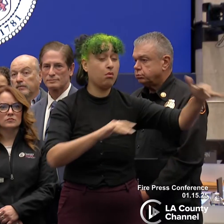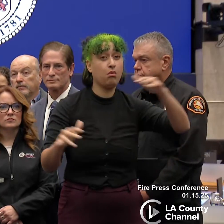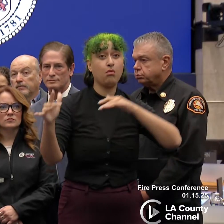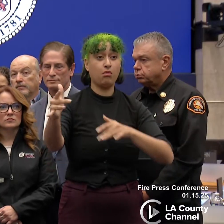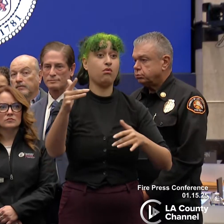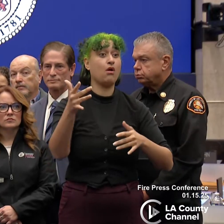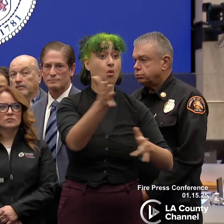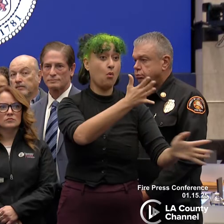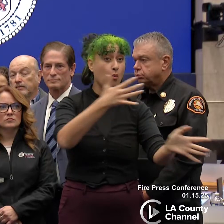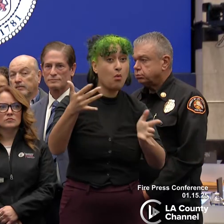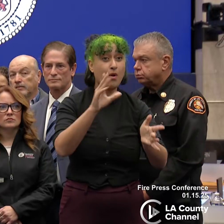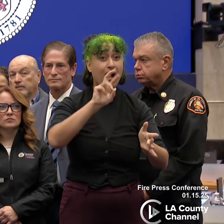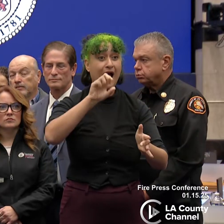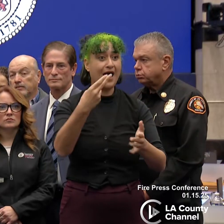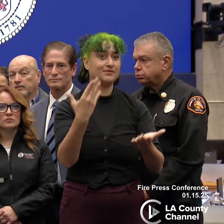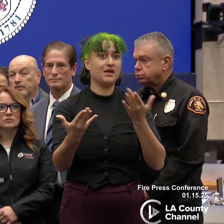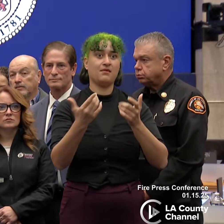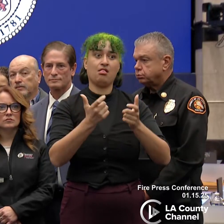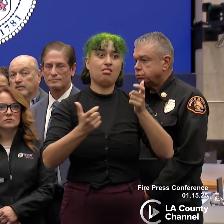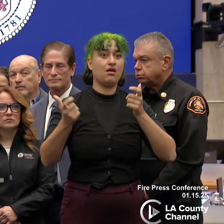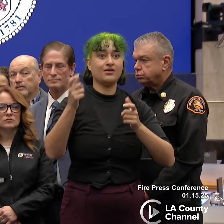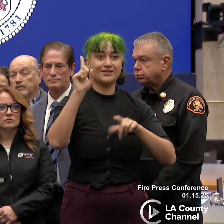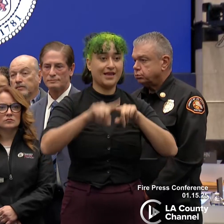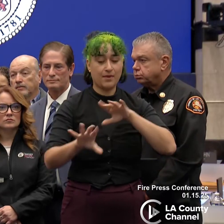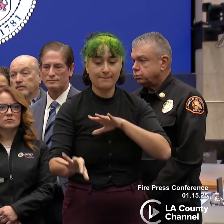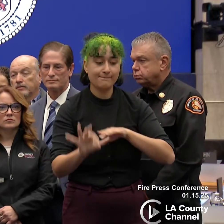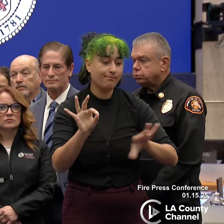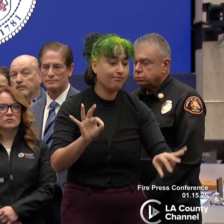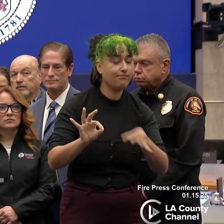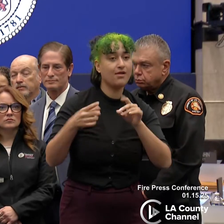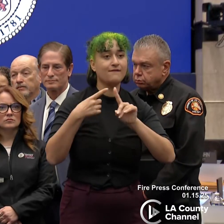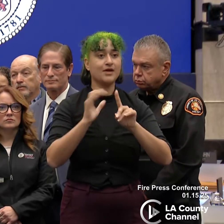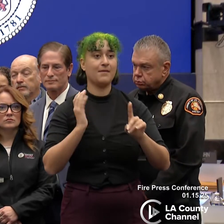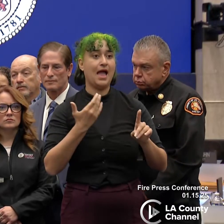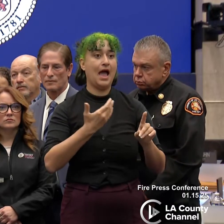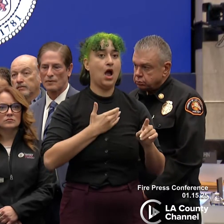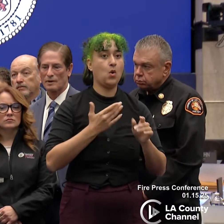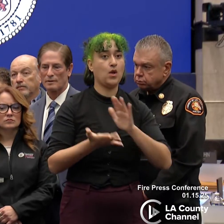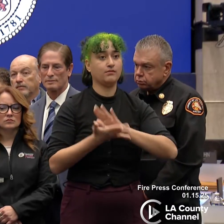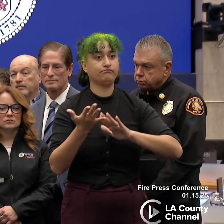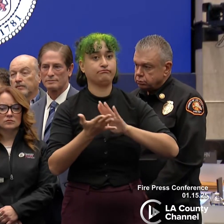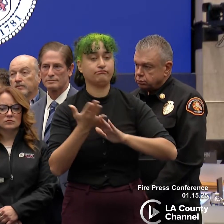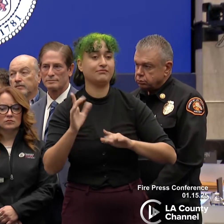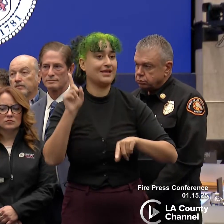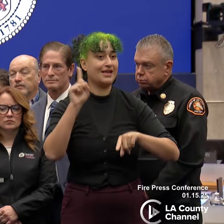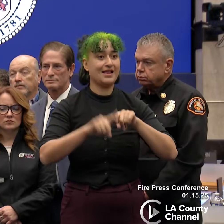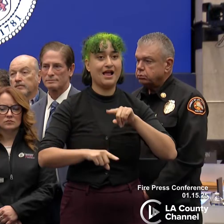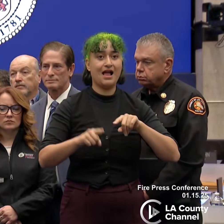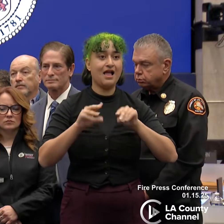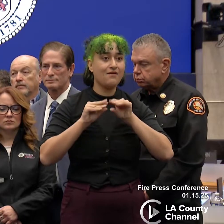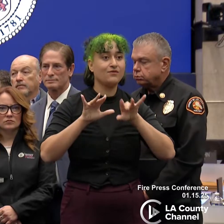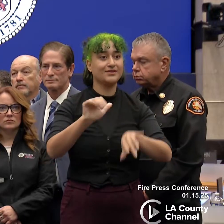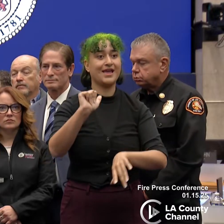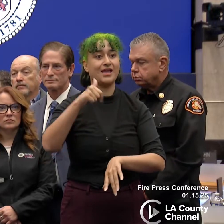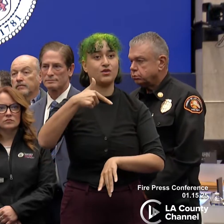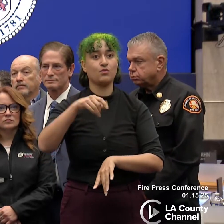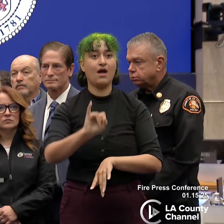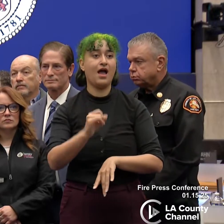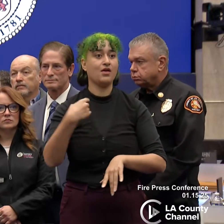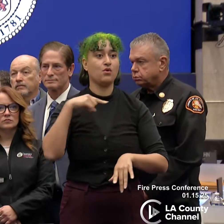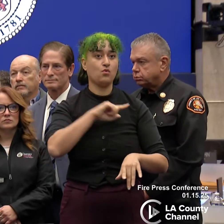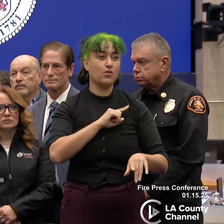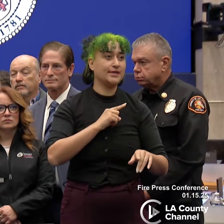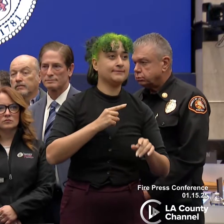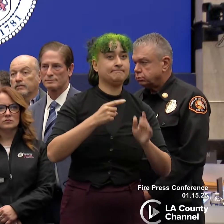ash particles may be too large to be picked up by our regular instruments and will not influence the AQI measures that we've